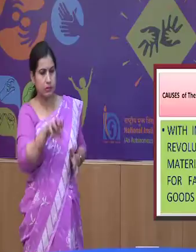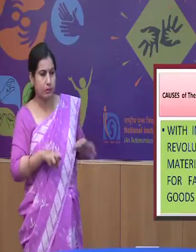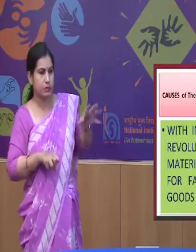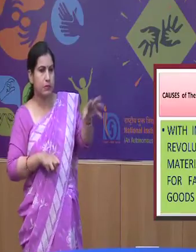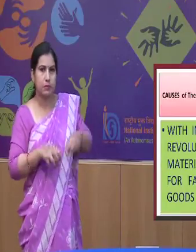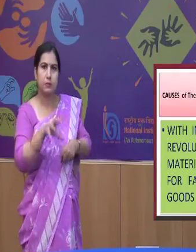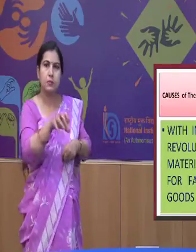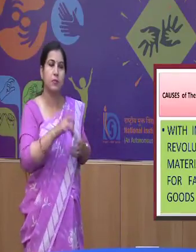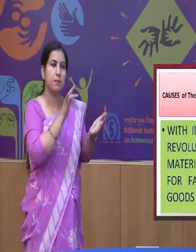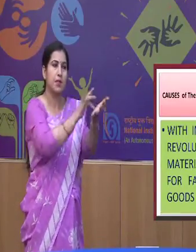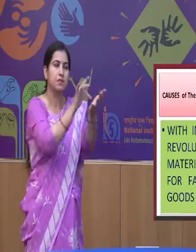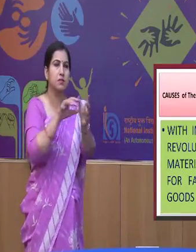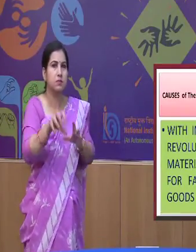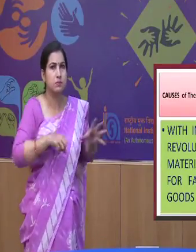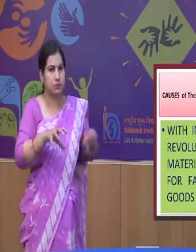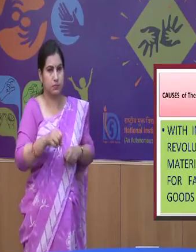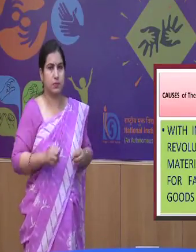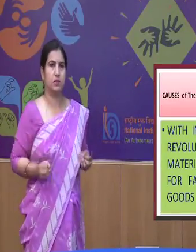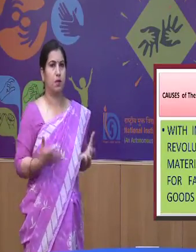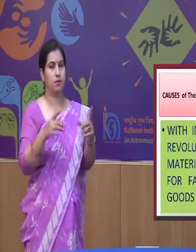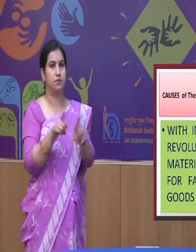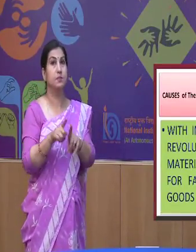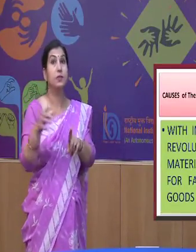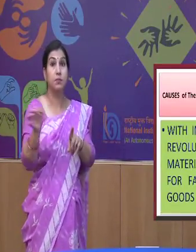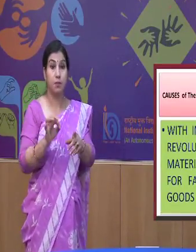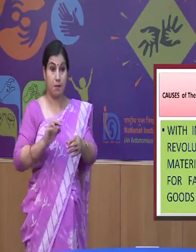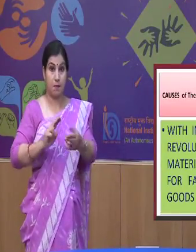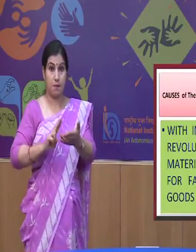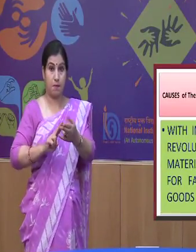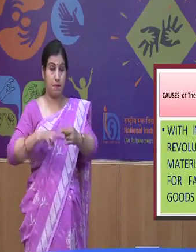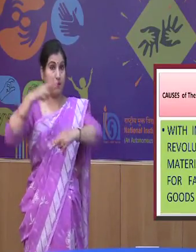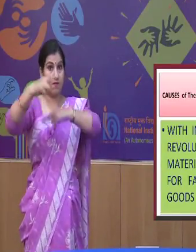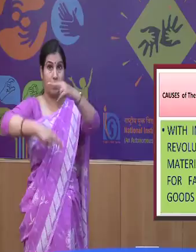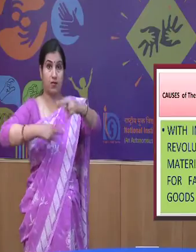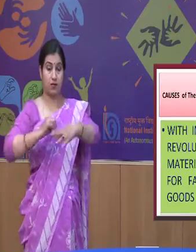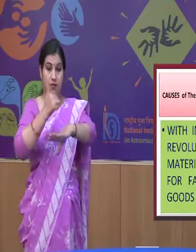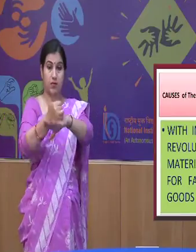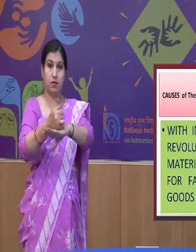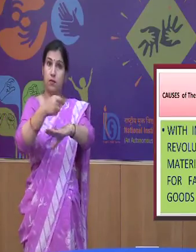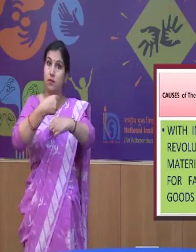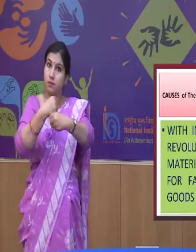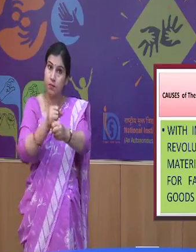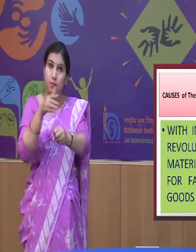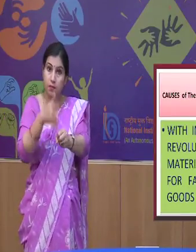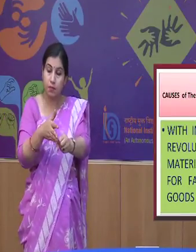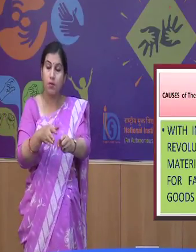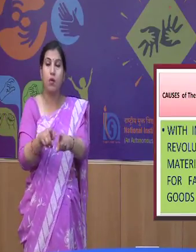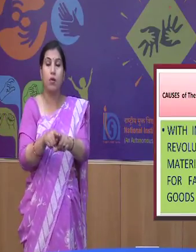Since the newly industrialized countries needed raw materials as well